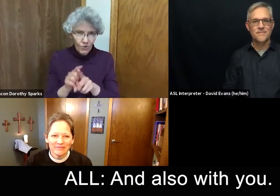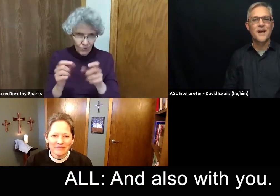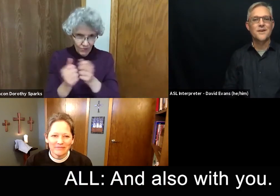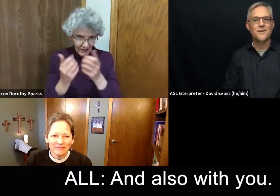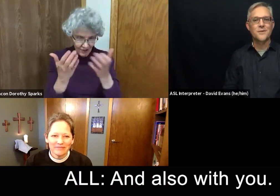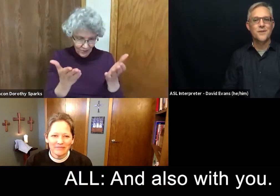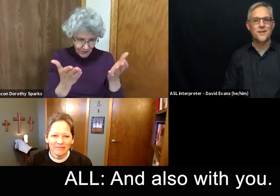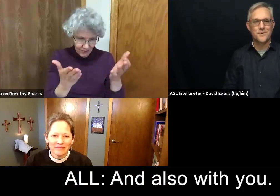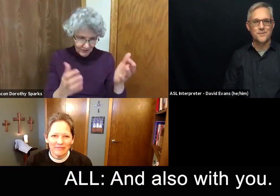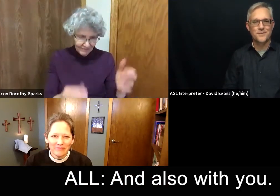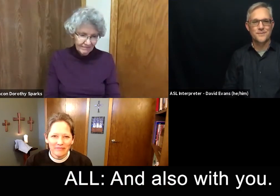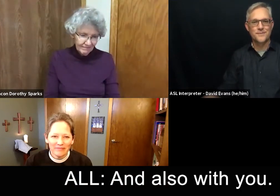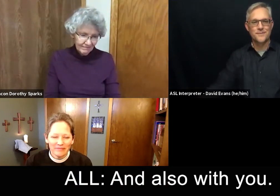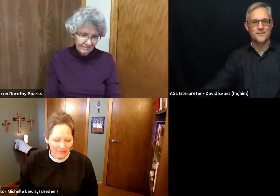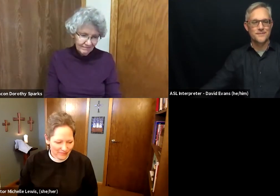And also,